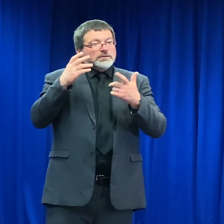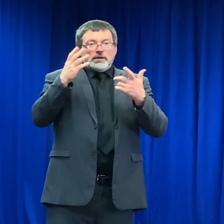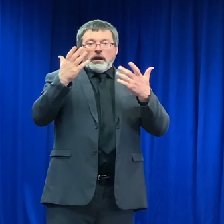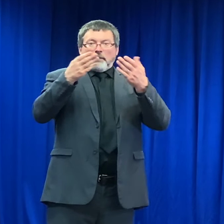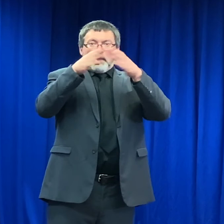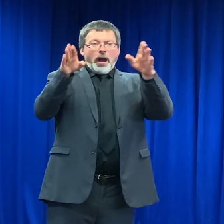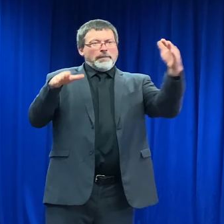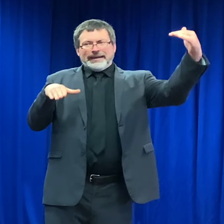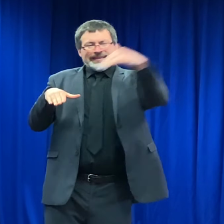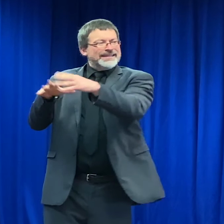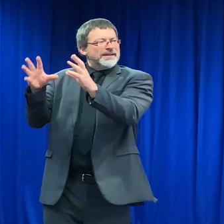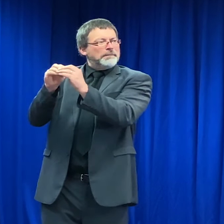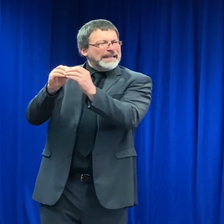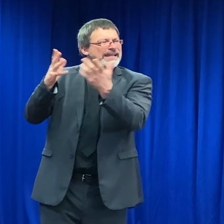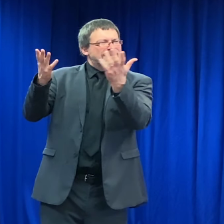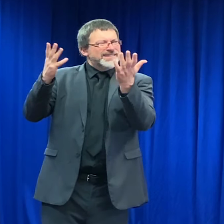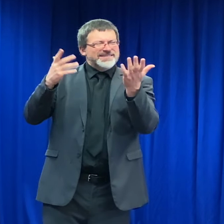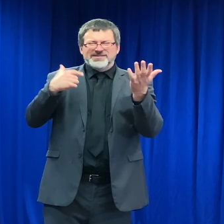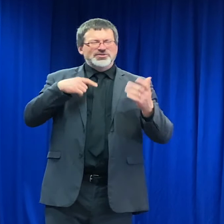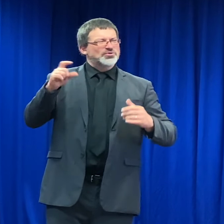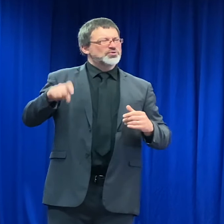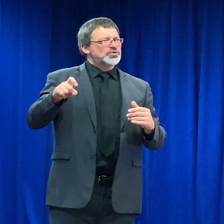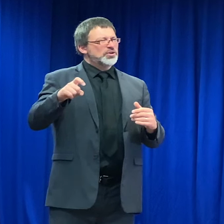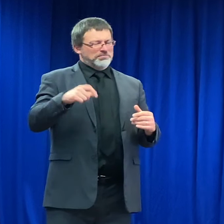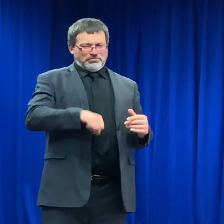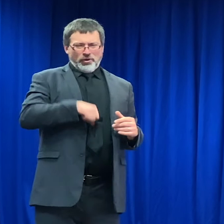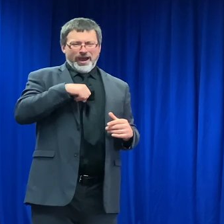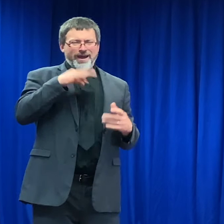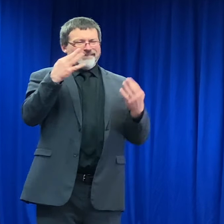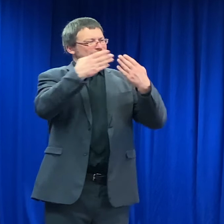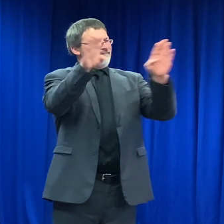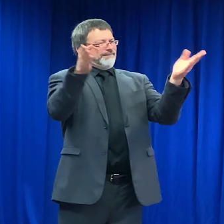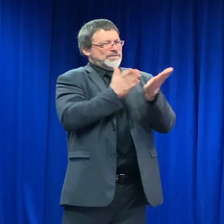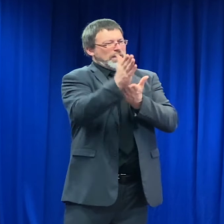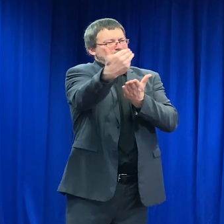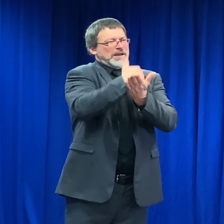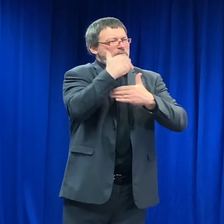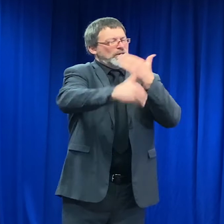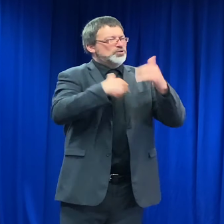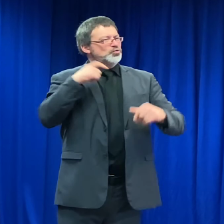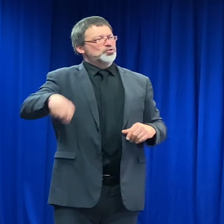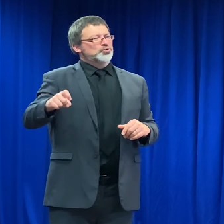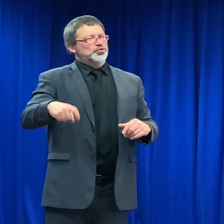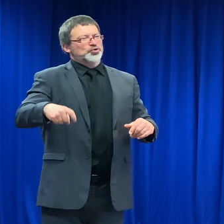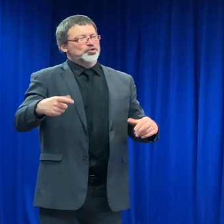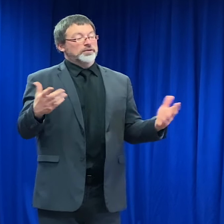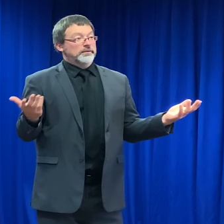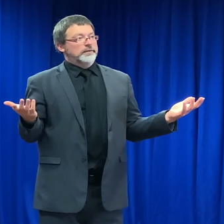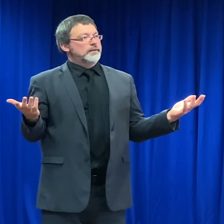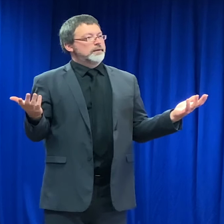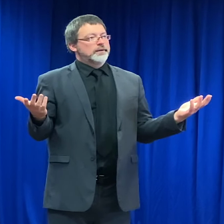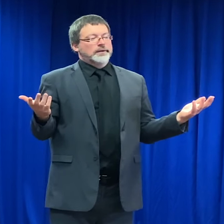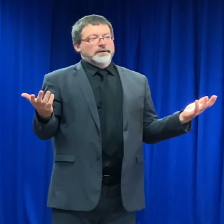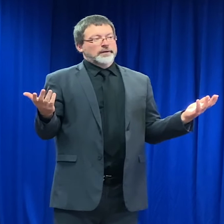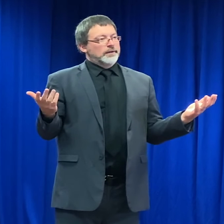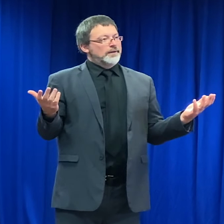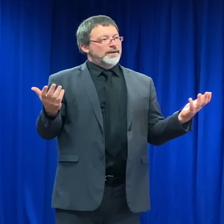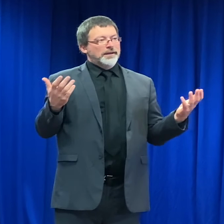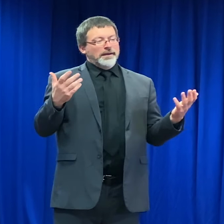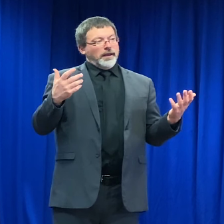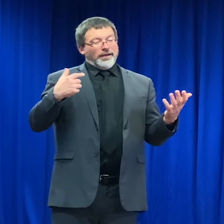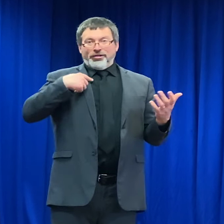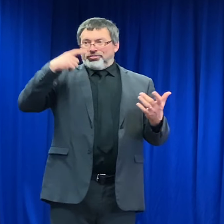amazing process and one we should be proud of. It's not one of the not really the golden times for the Executive Council right now. And I